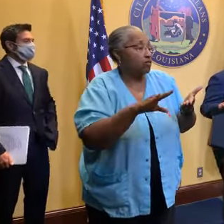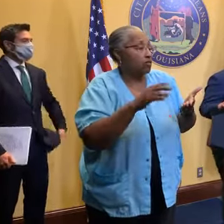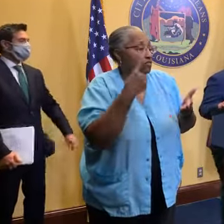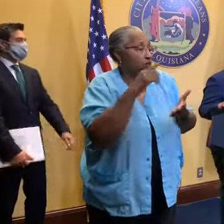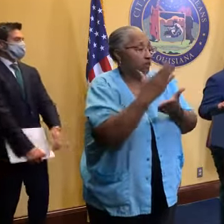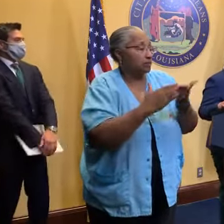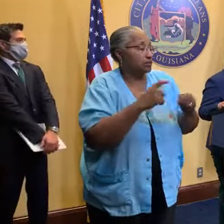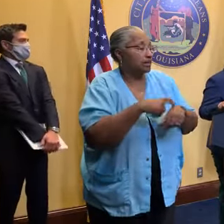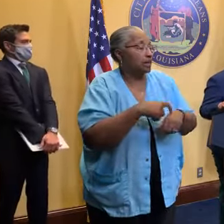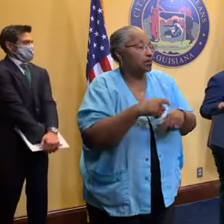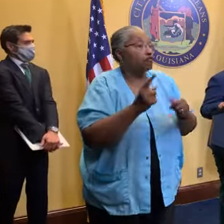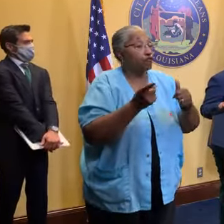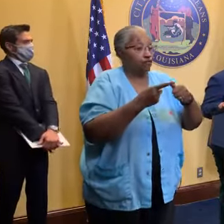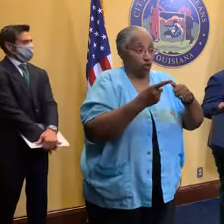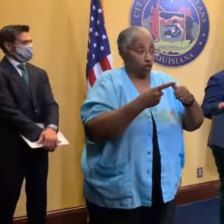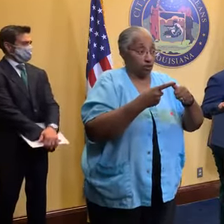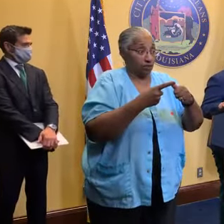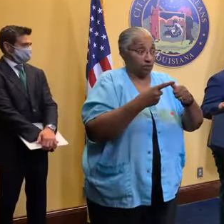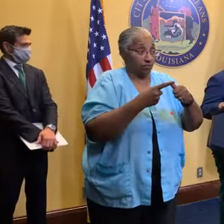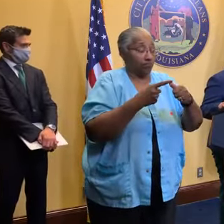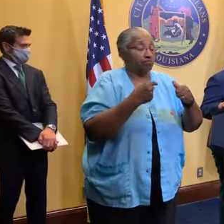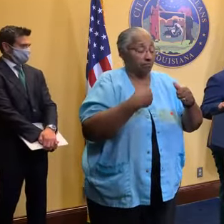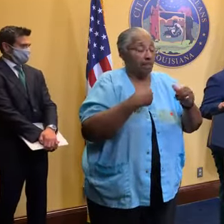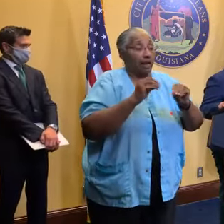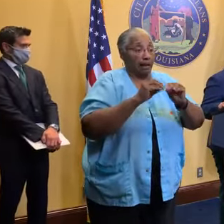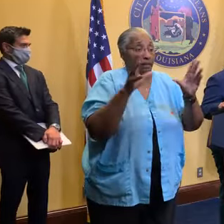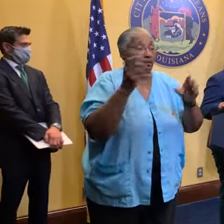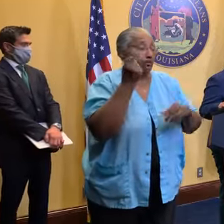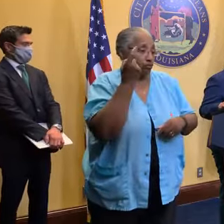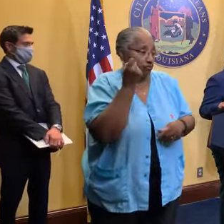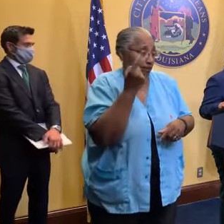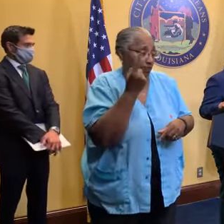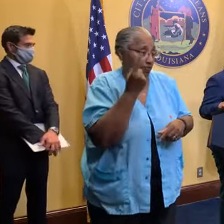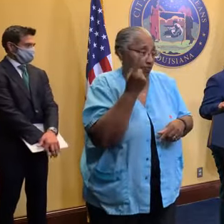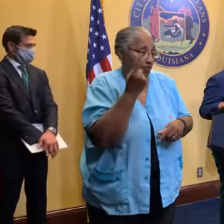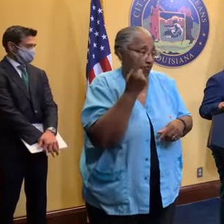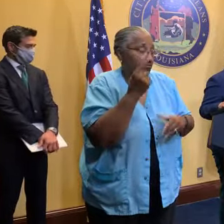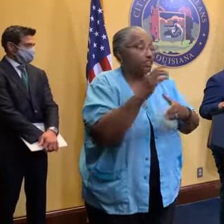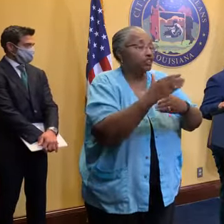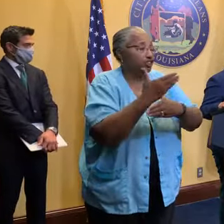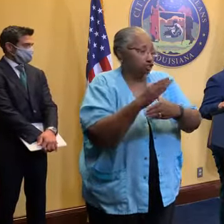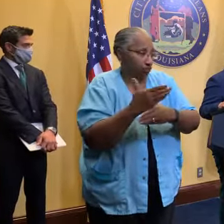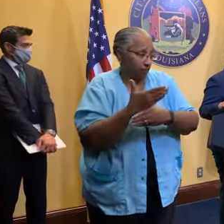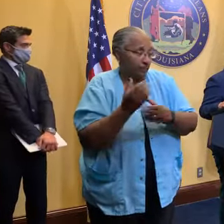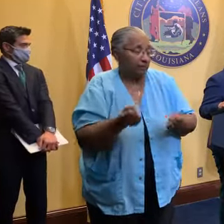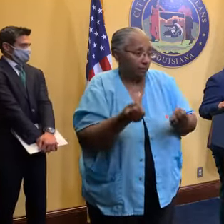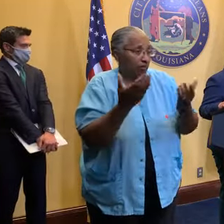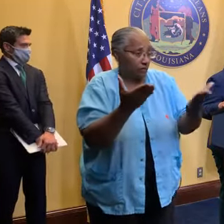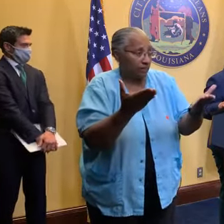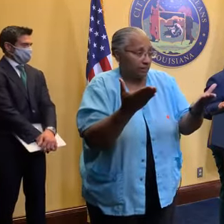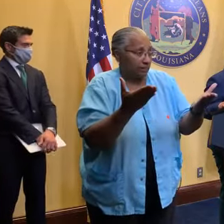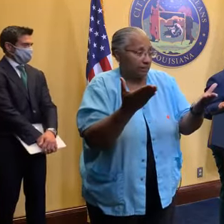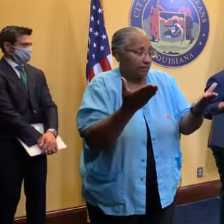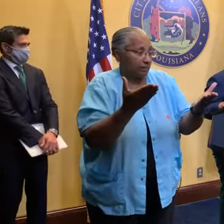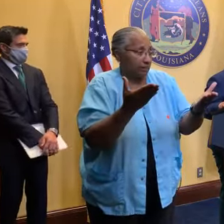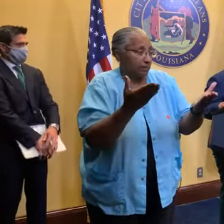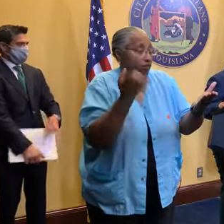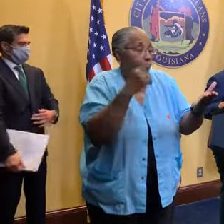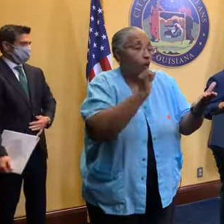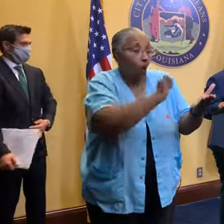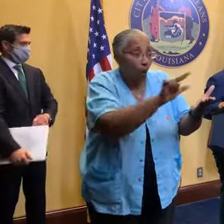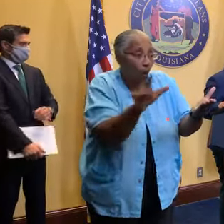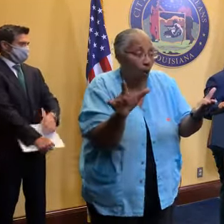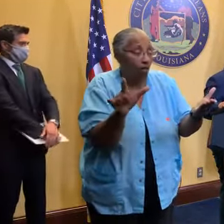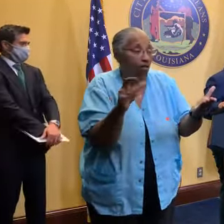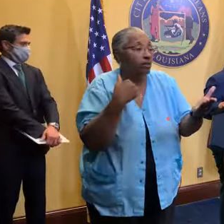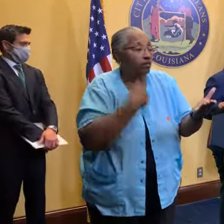of all, I definitely understand that the shared sacrifice has had on all of us, that